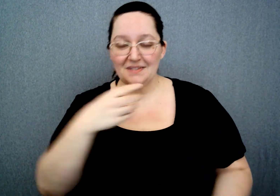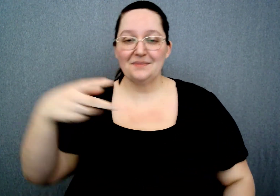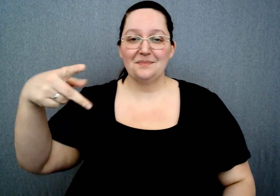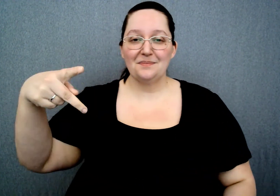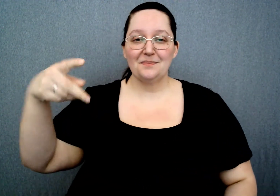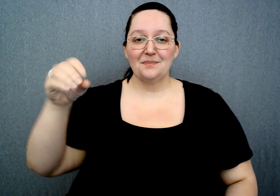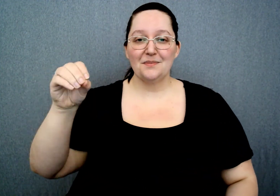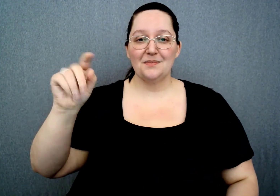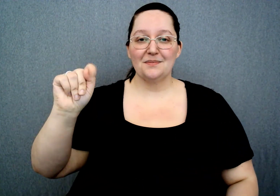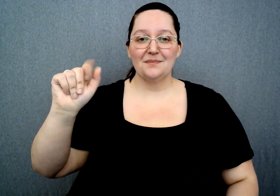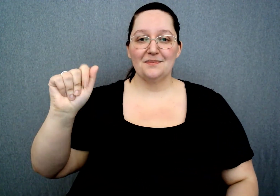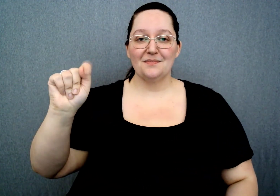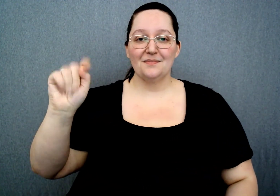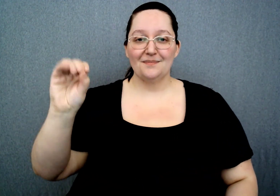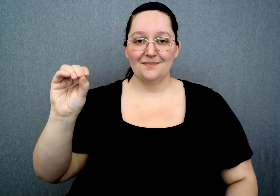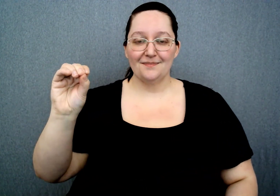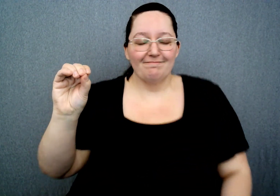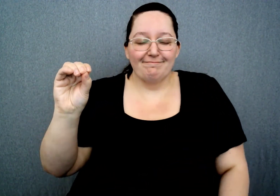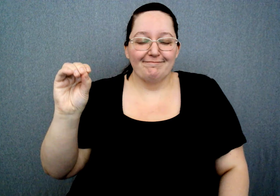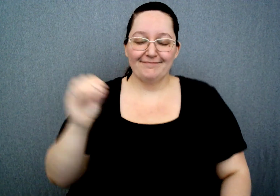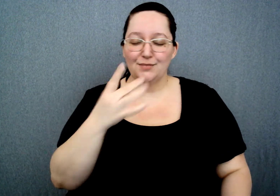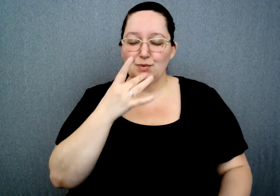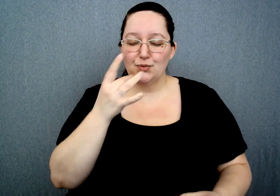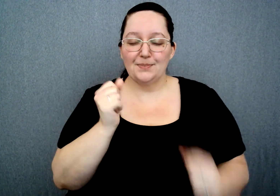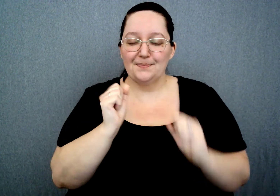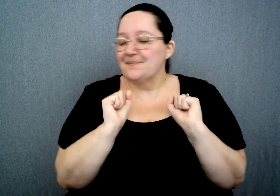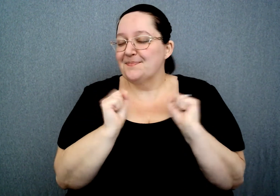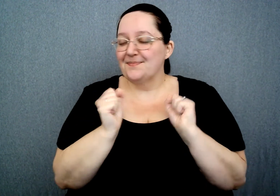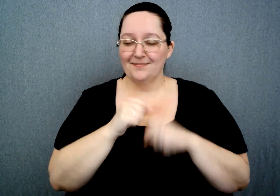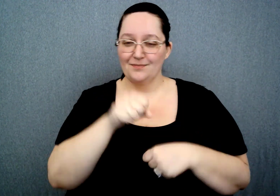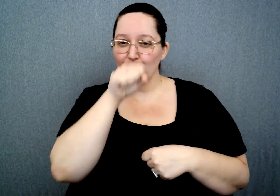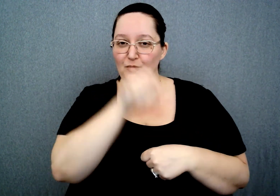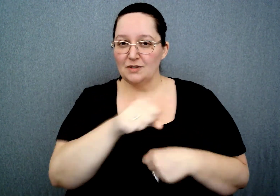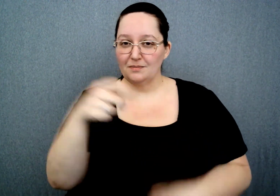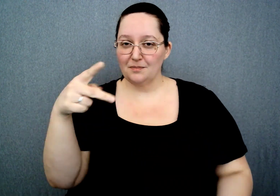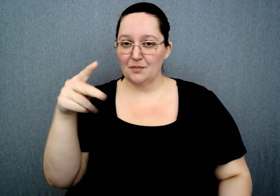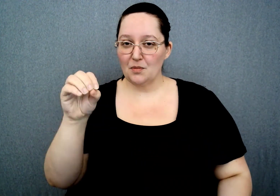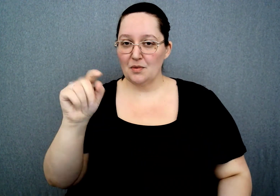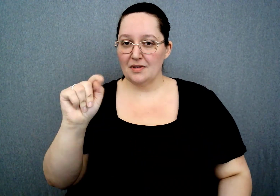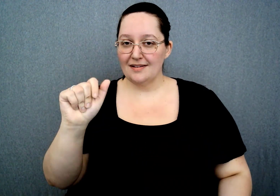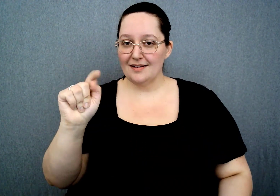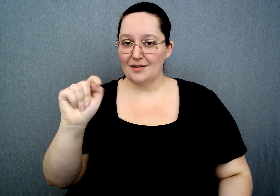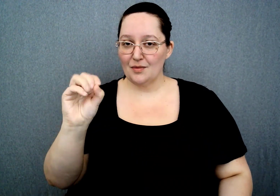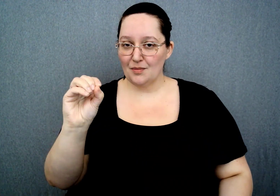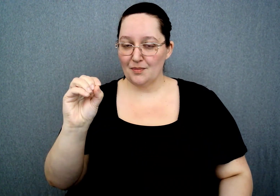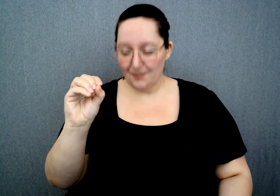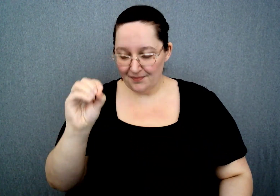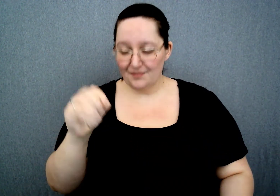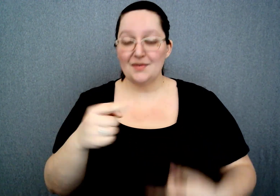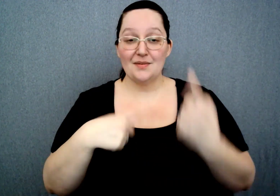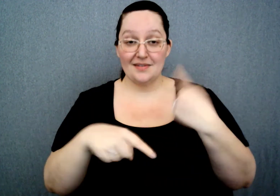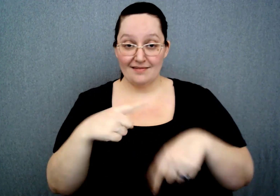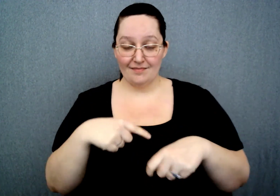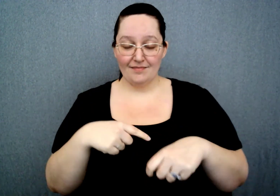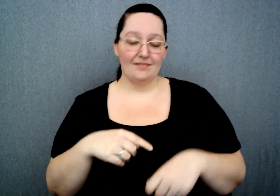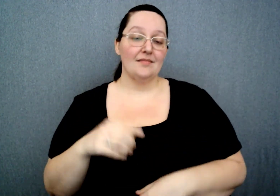favorite foods, potatoes. They're delicious. I love potatoes. Anyway, the sign